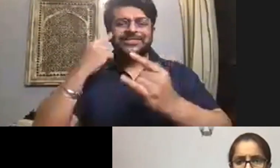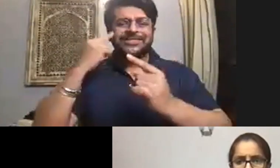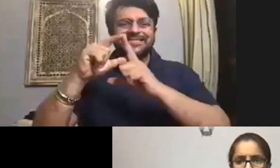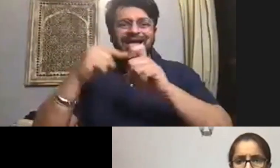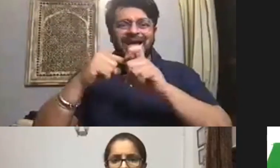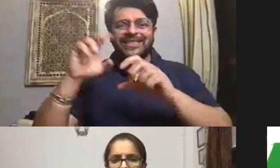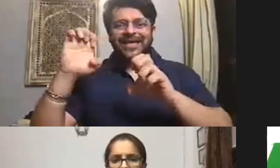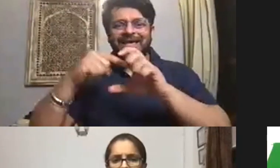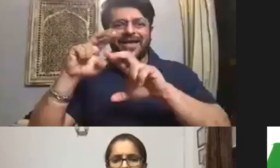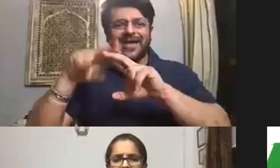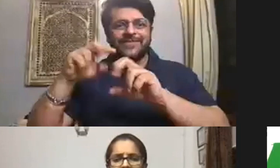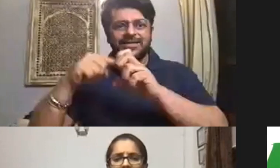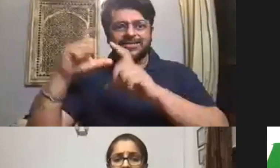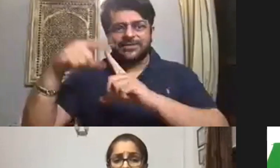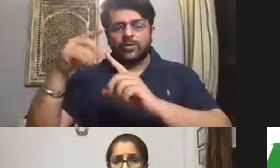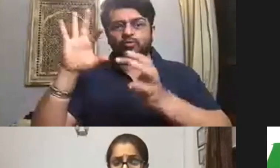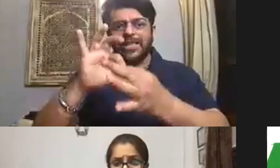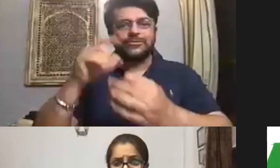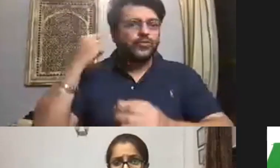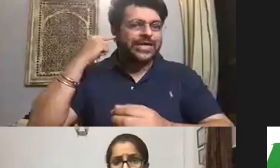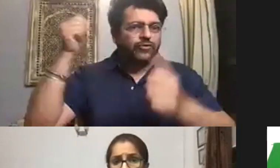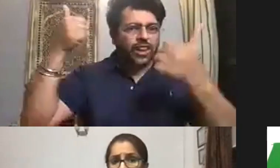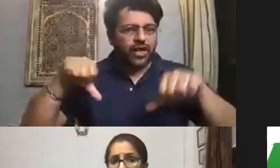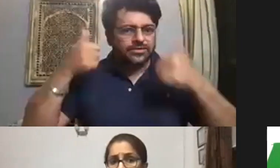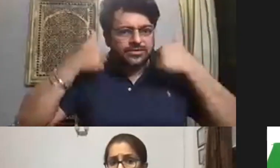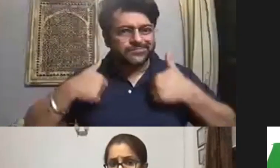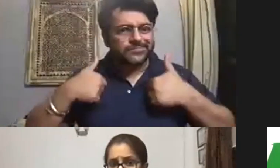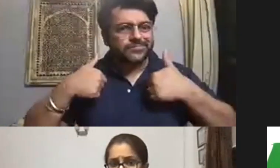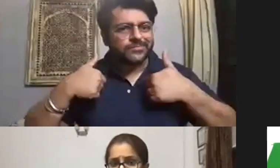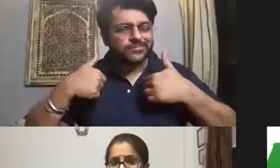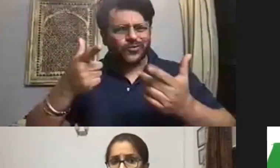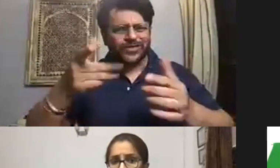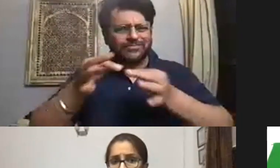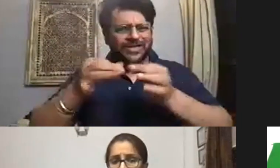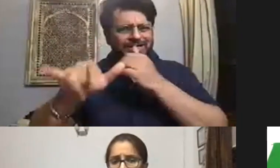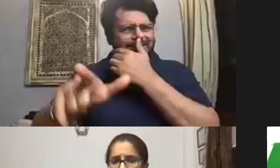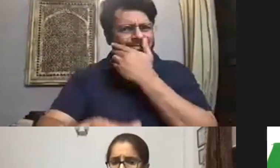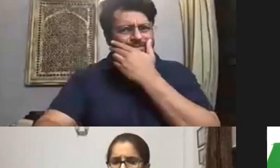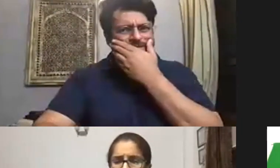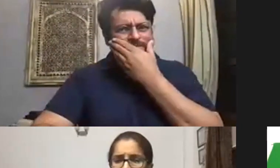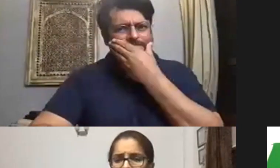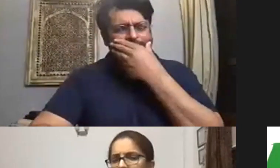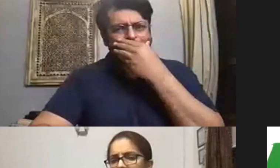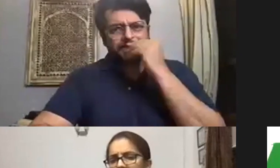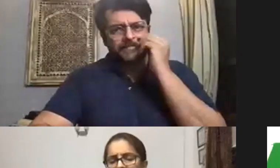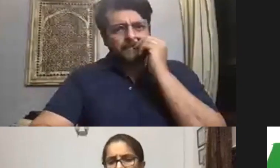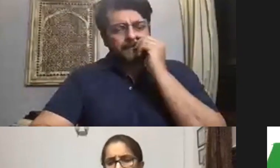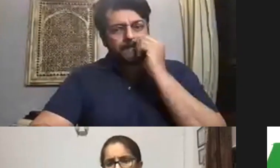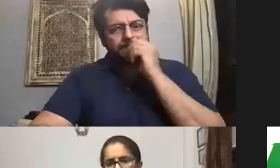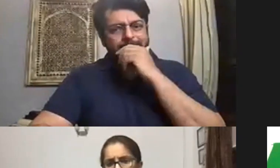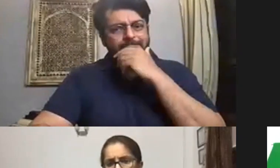the vaccine, because it can have some side effects related to hearing loss. And can you explain a bit about